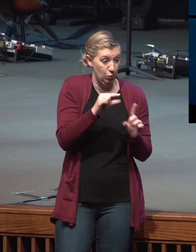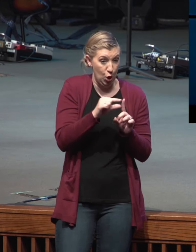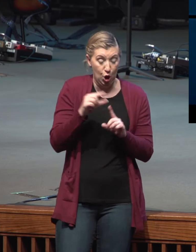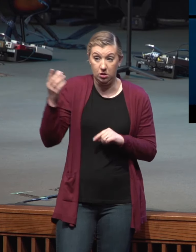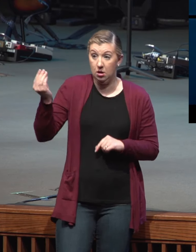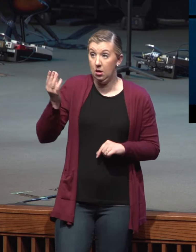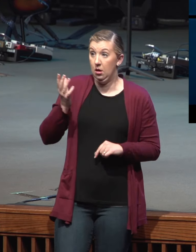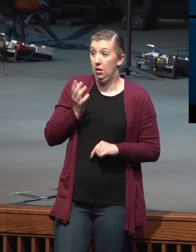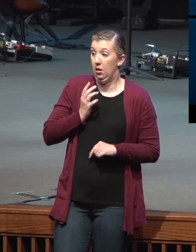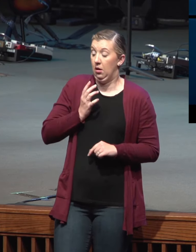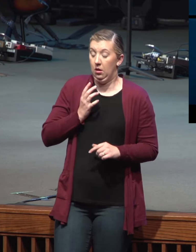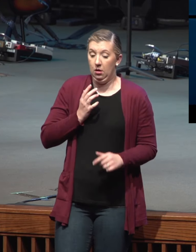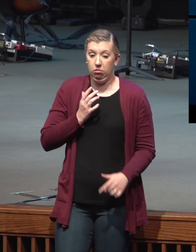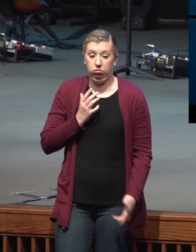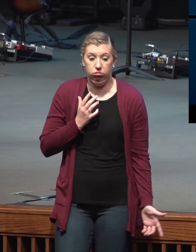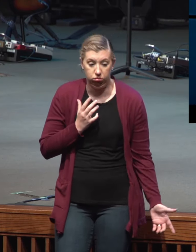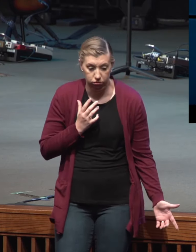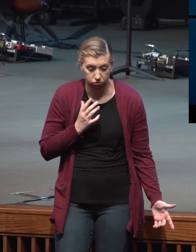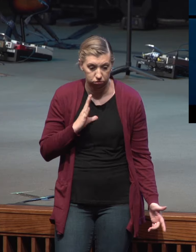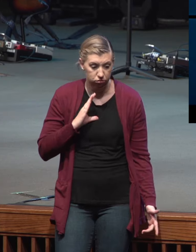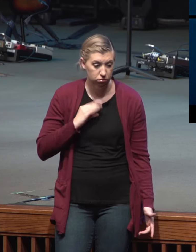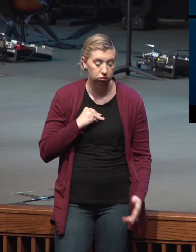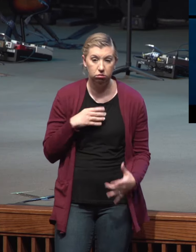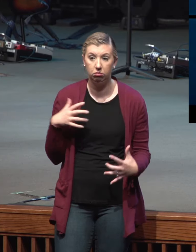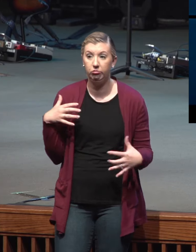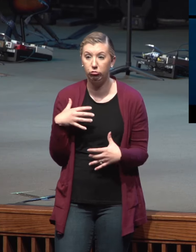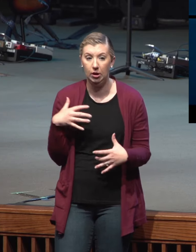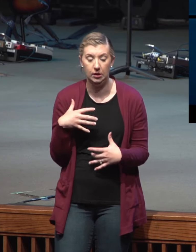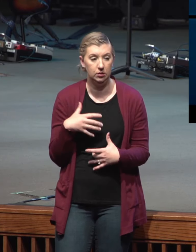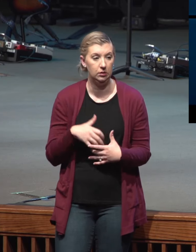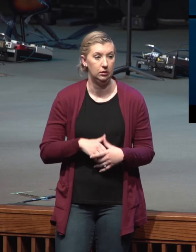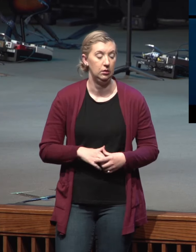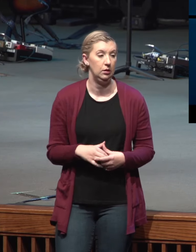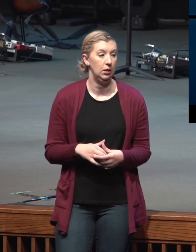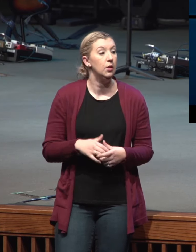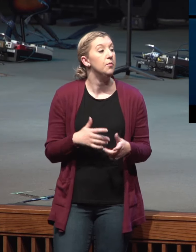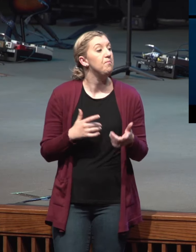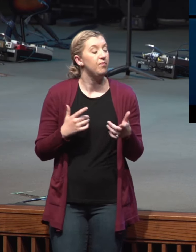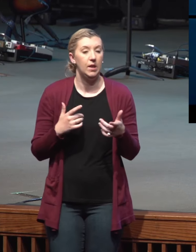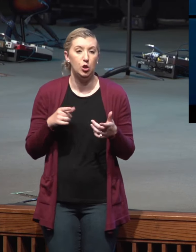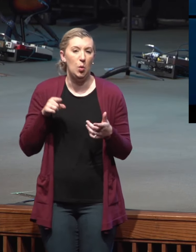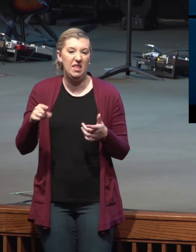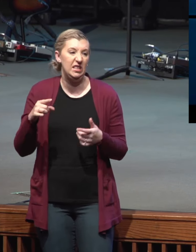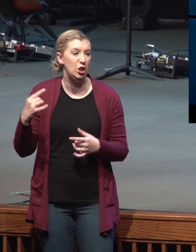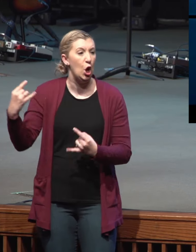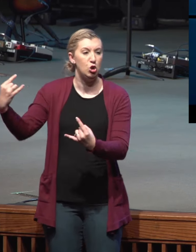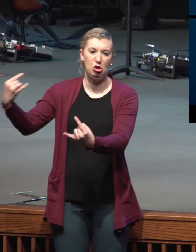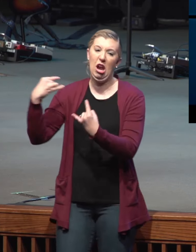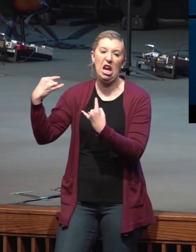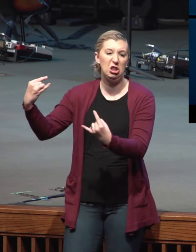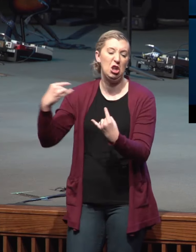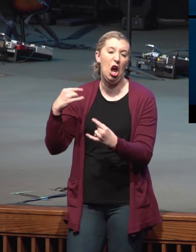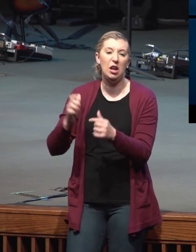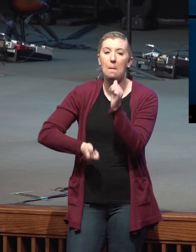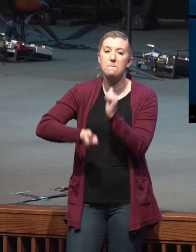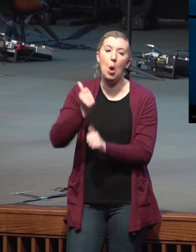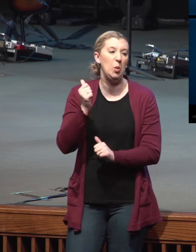they were dismayed and greatly afraid. This is trash talk at its most